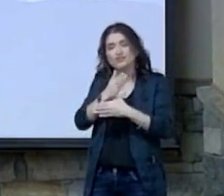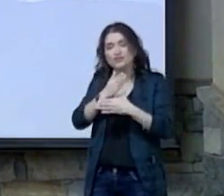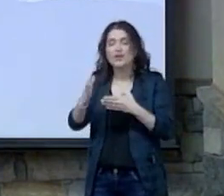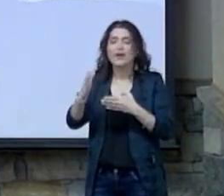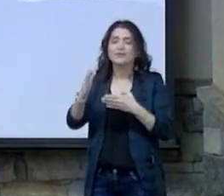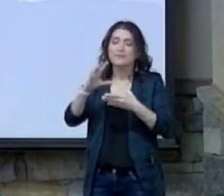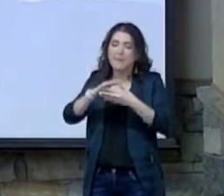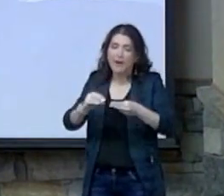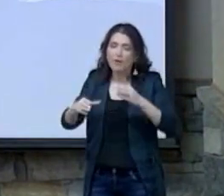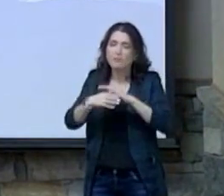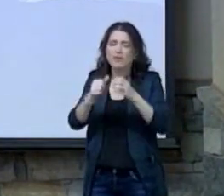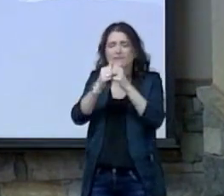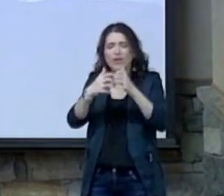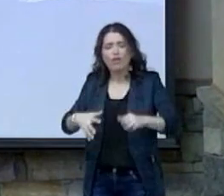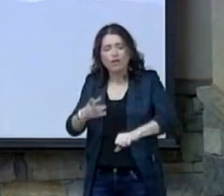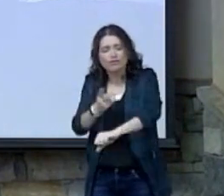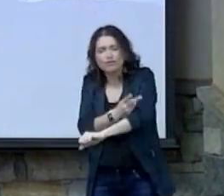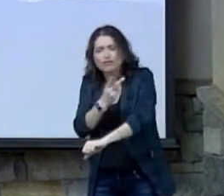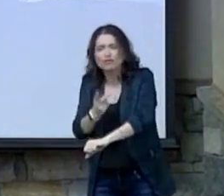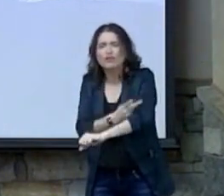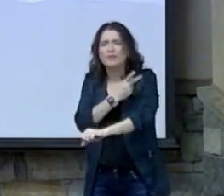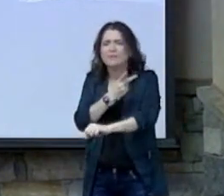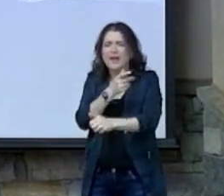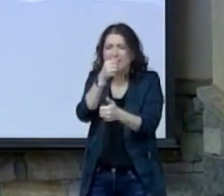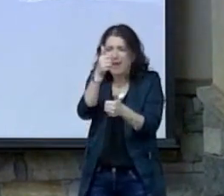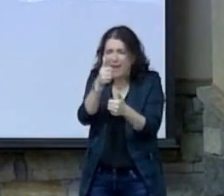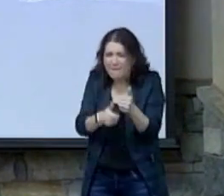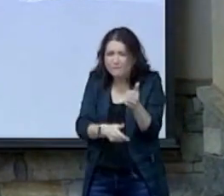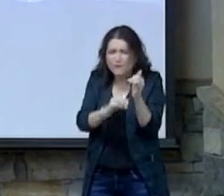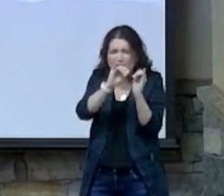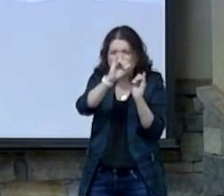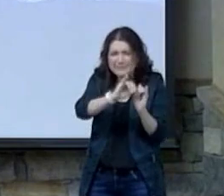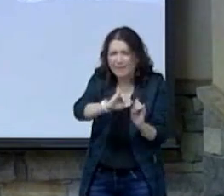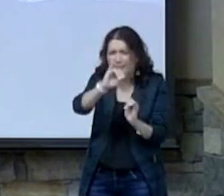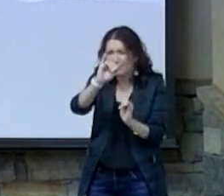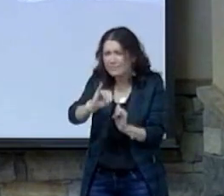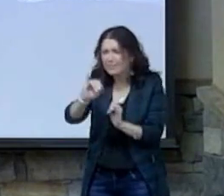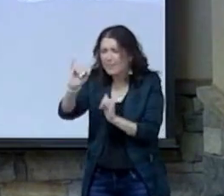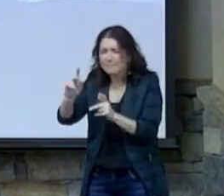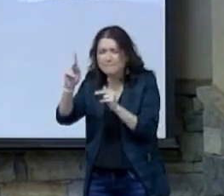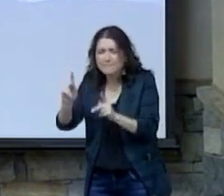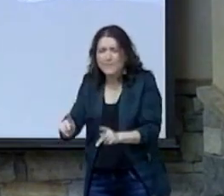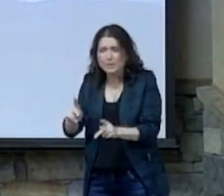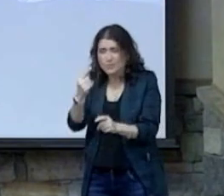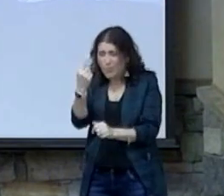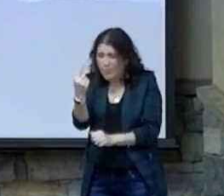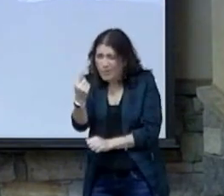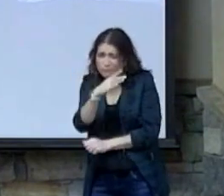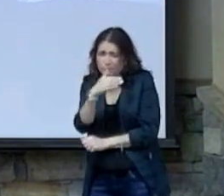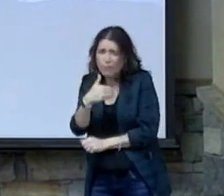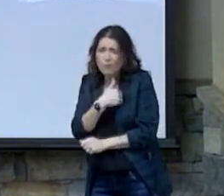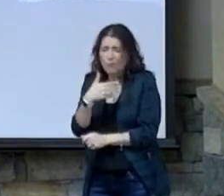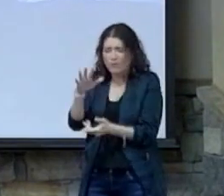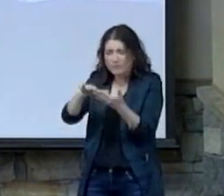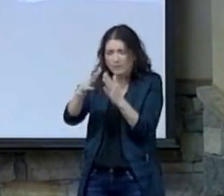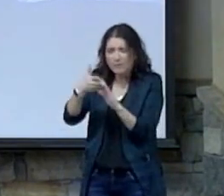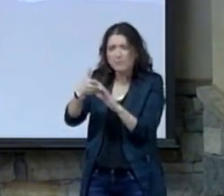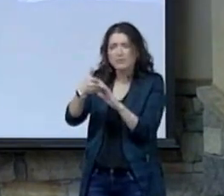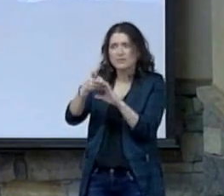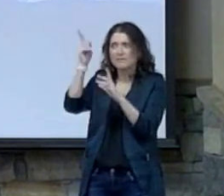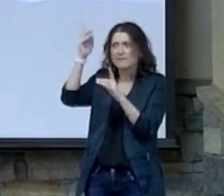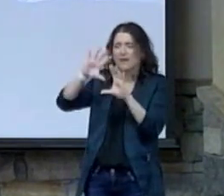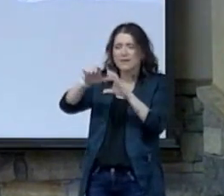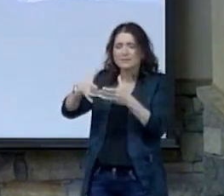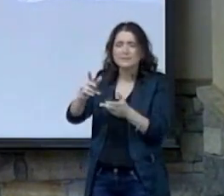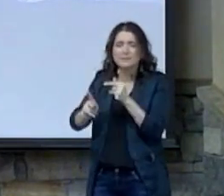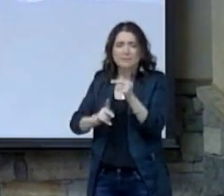sheep and how important every single person is, even one soul in a community of God's people.